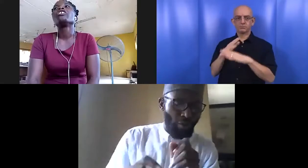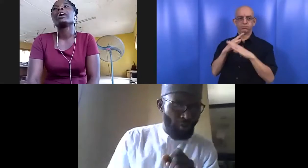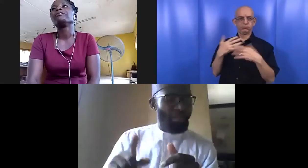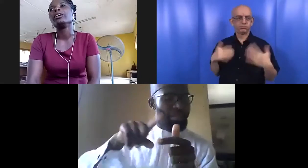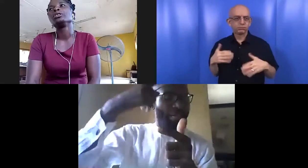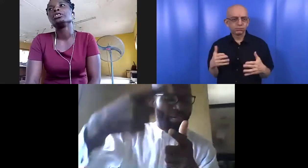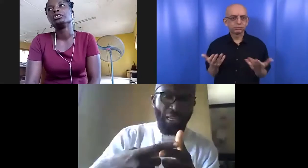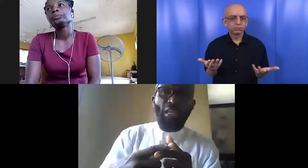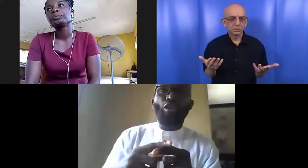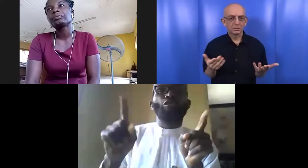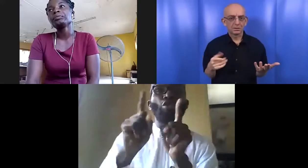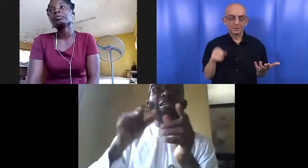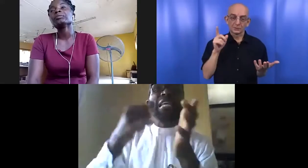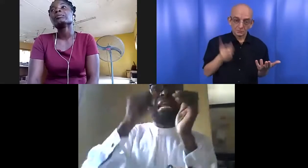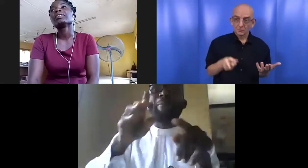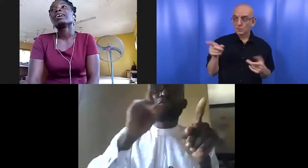which the government failed to do.